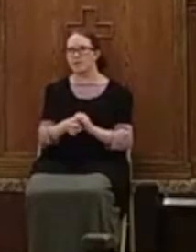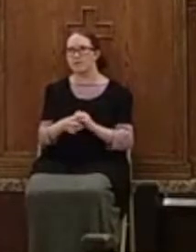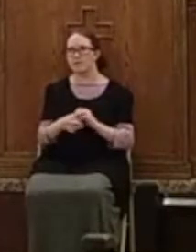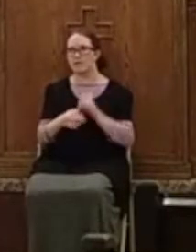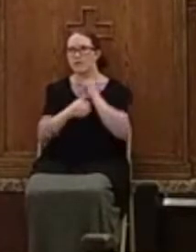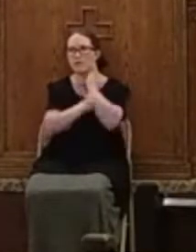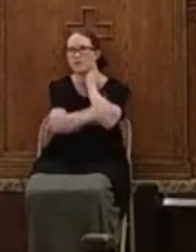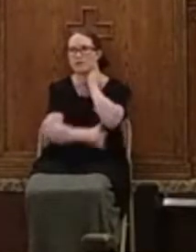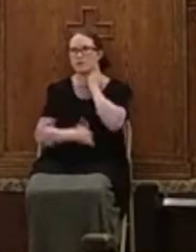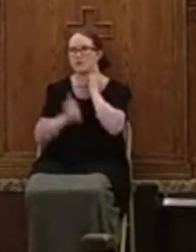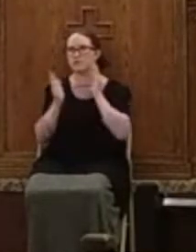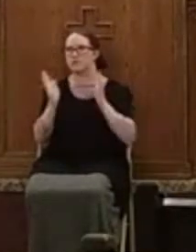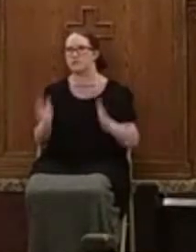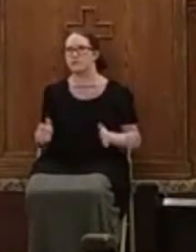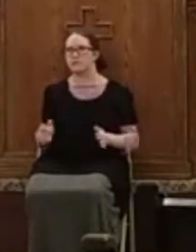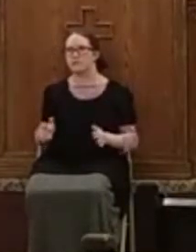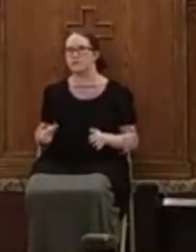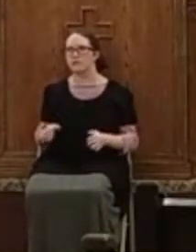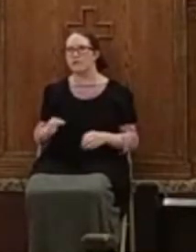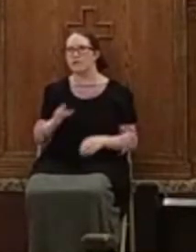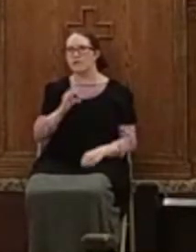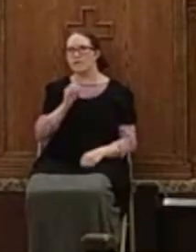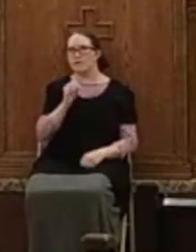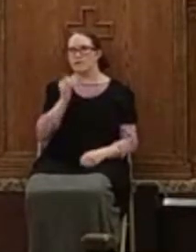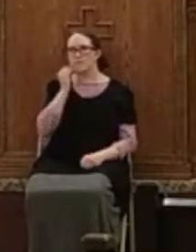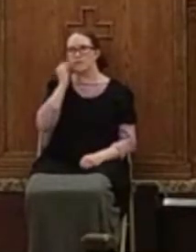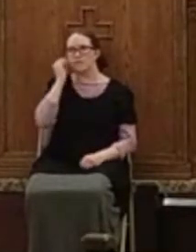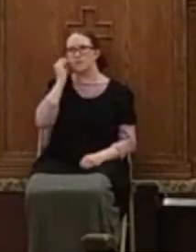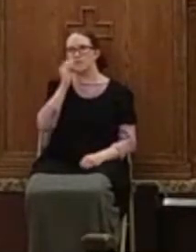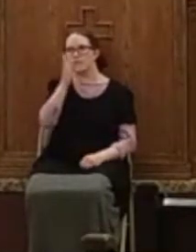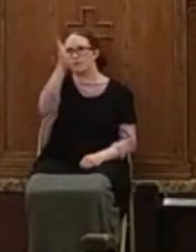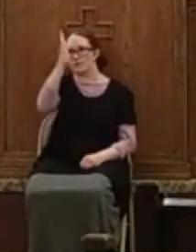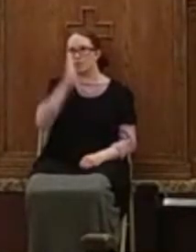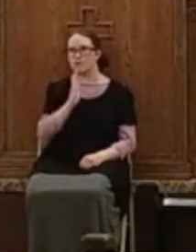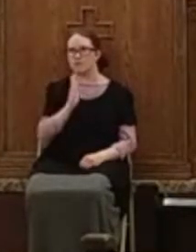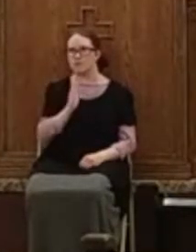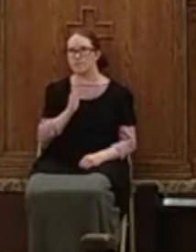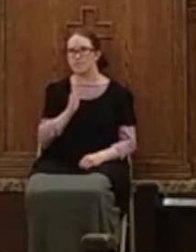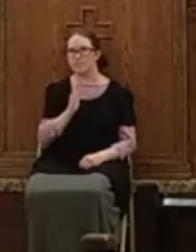the saints and of the household of God.